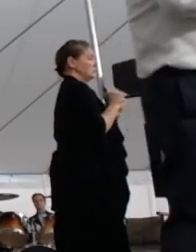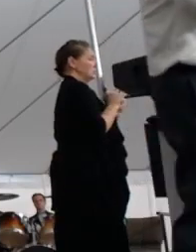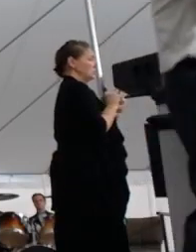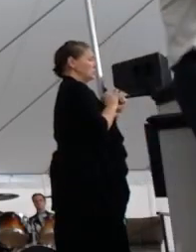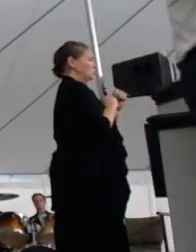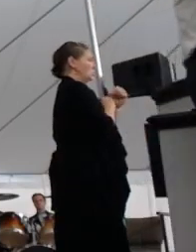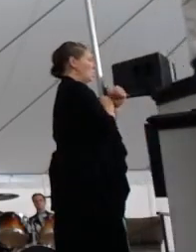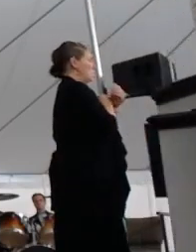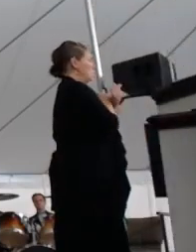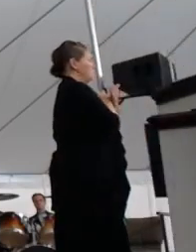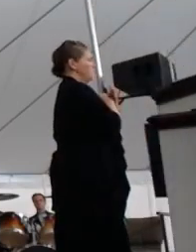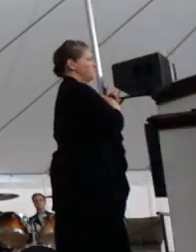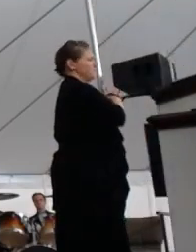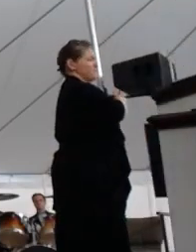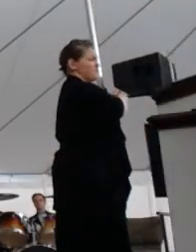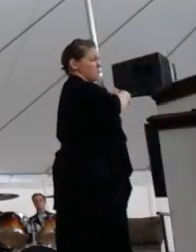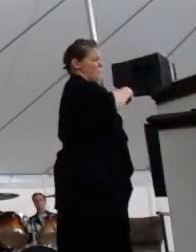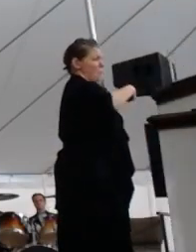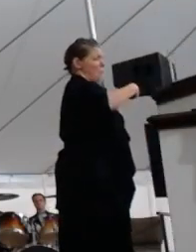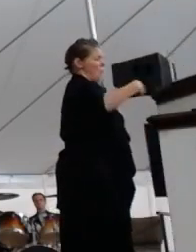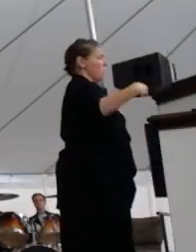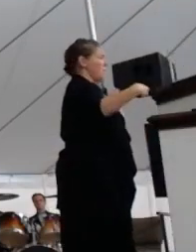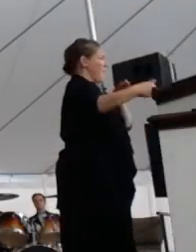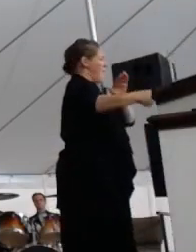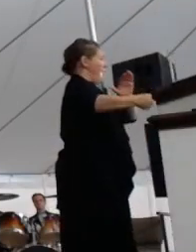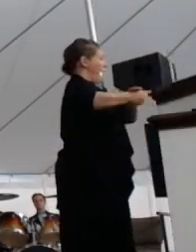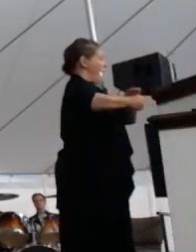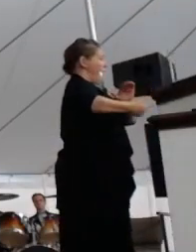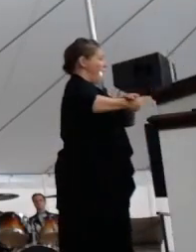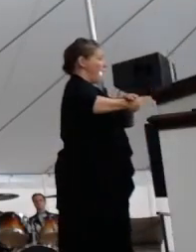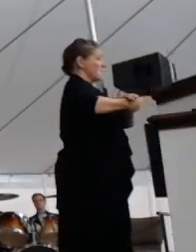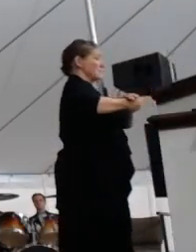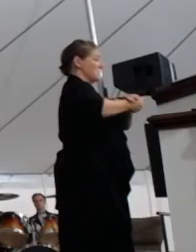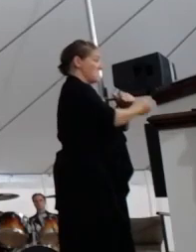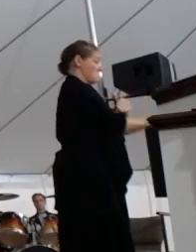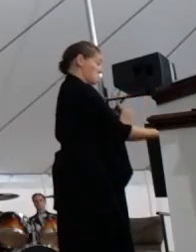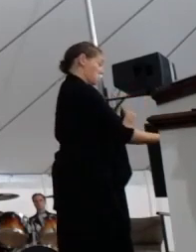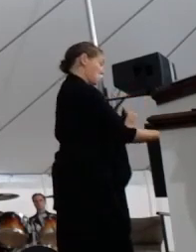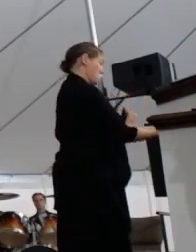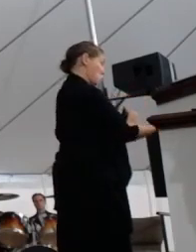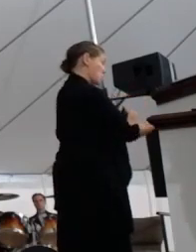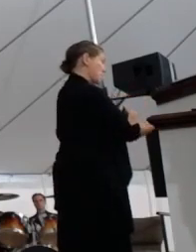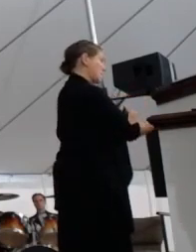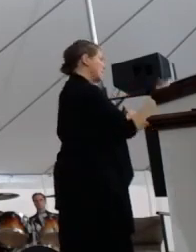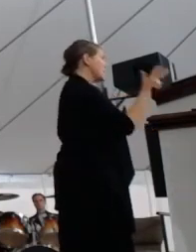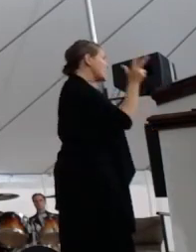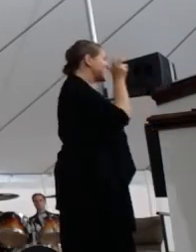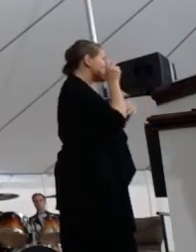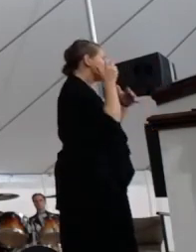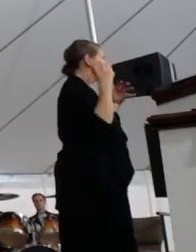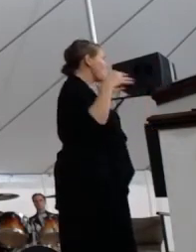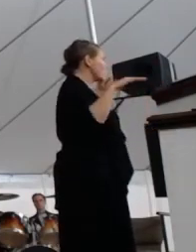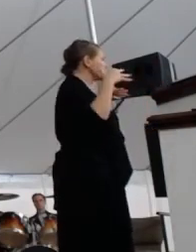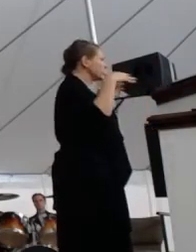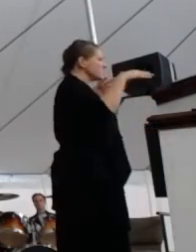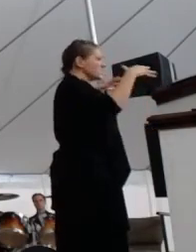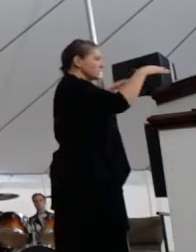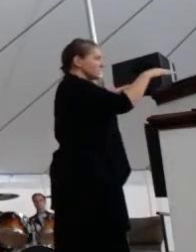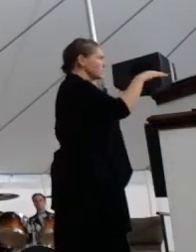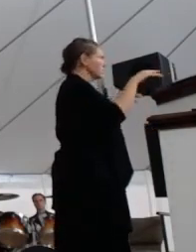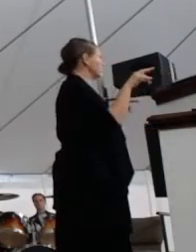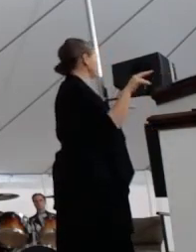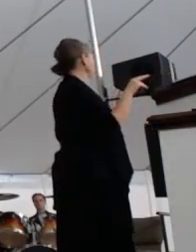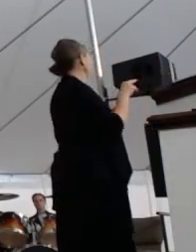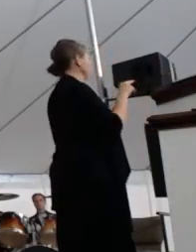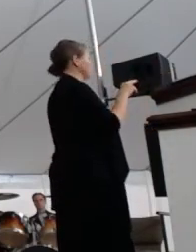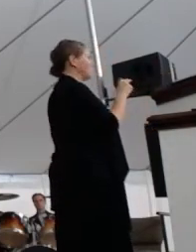up into the bush to hide. As the sun began to rise, she began to hear noises. And as she looked